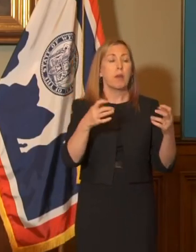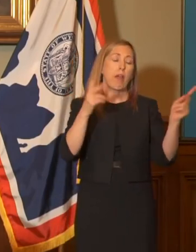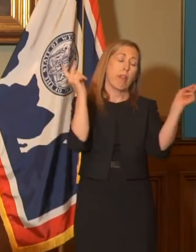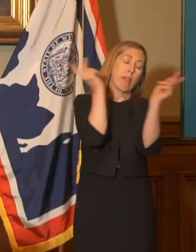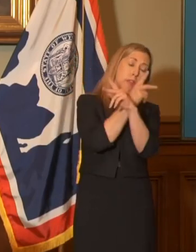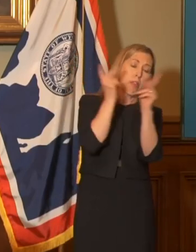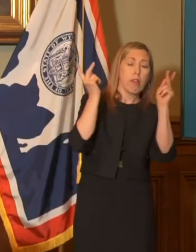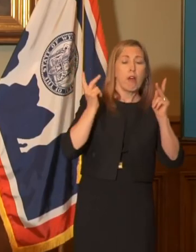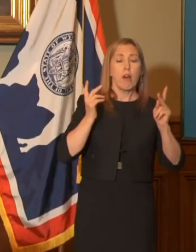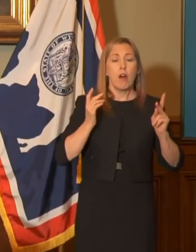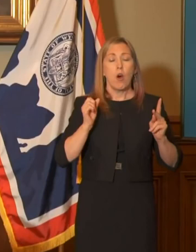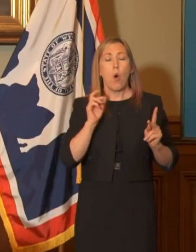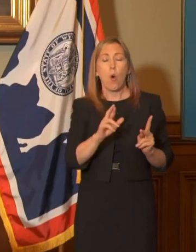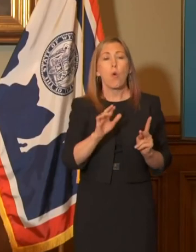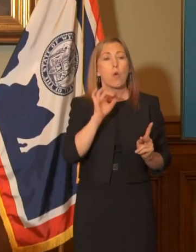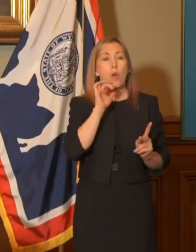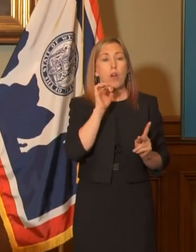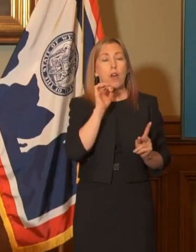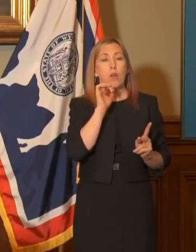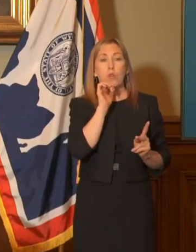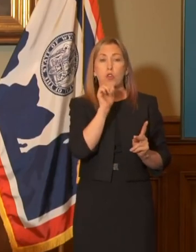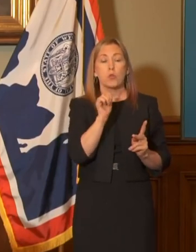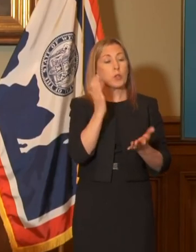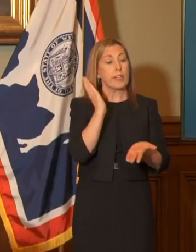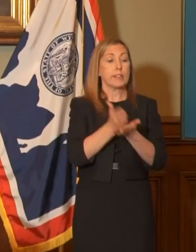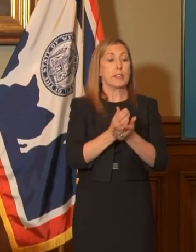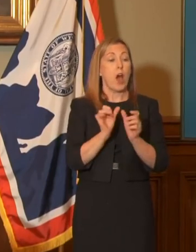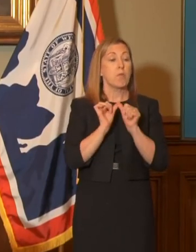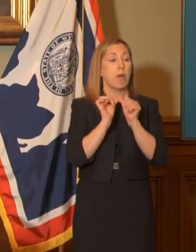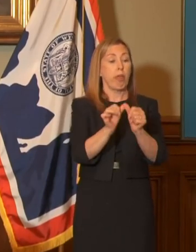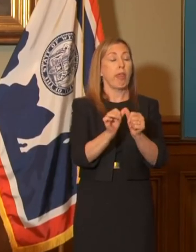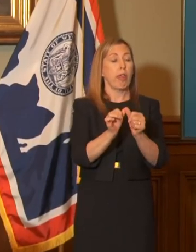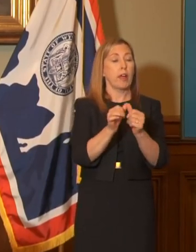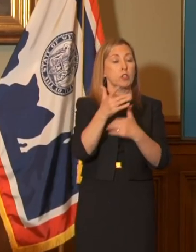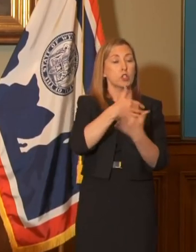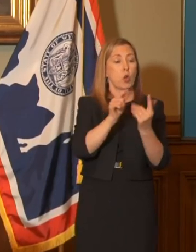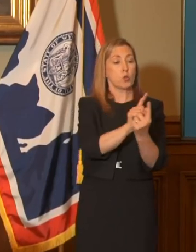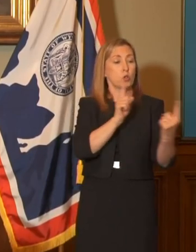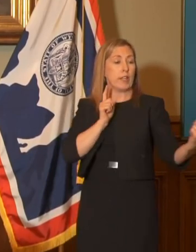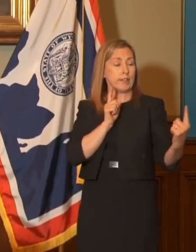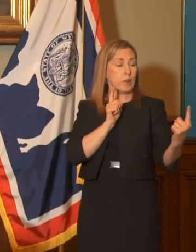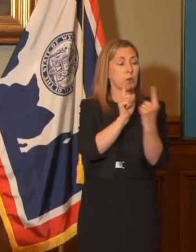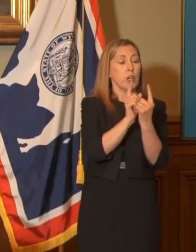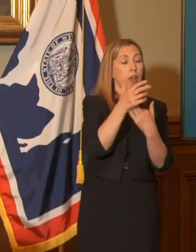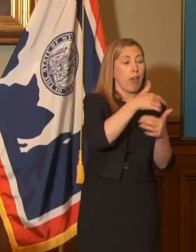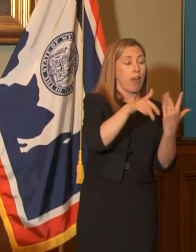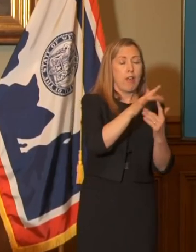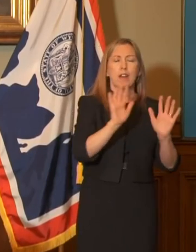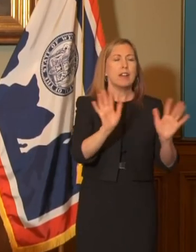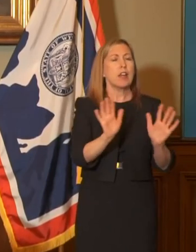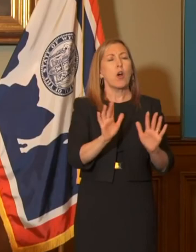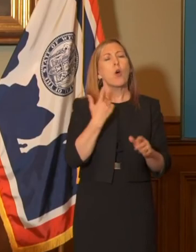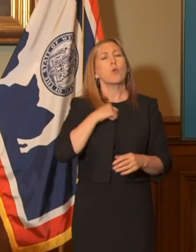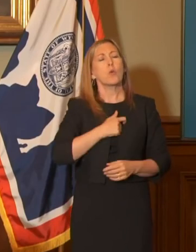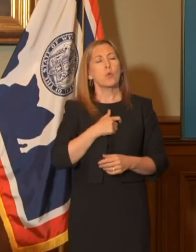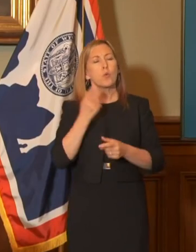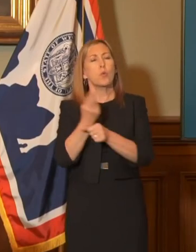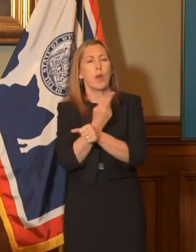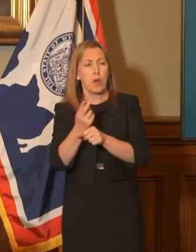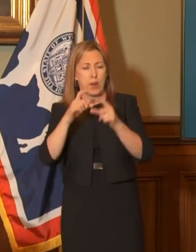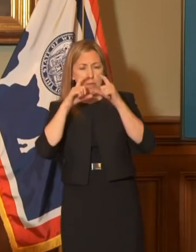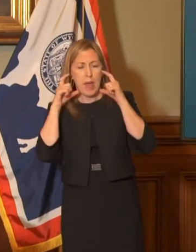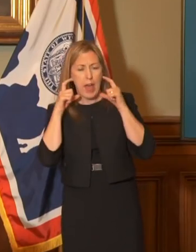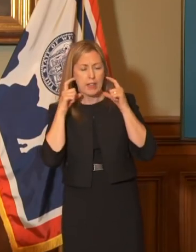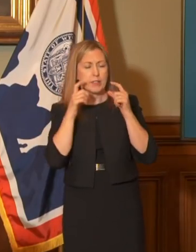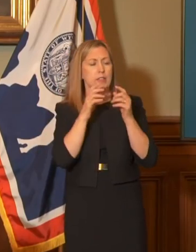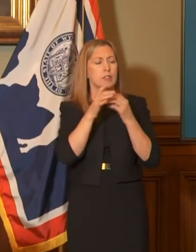we aren't going to be doing social distancing, wearing masks, and doing some other things like that for a long